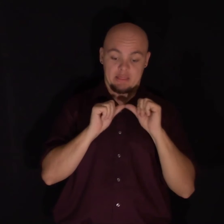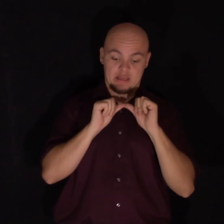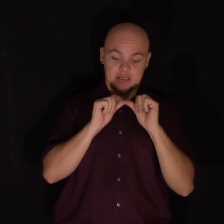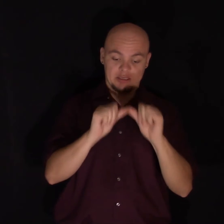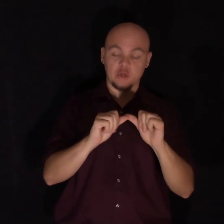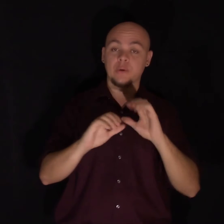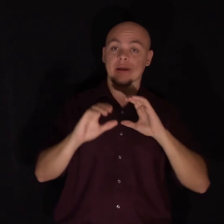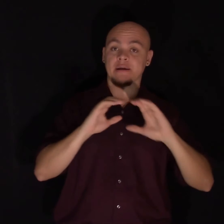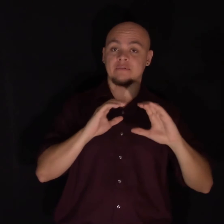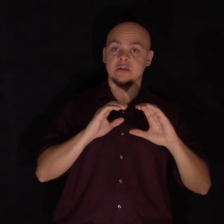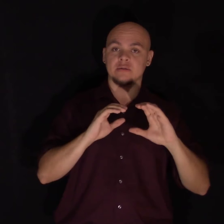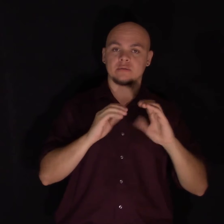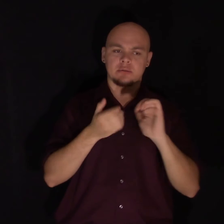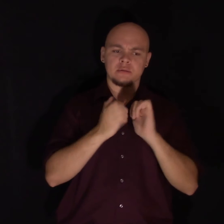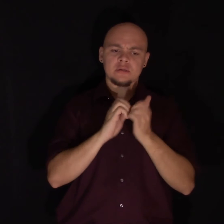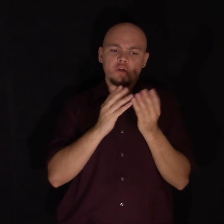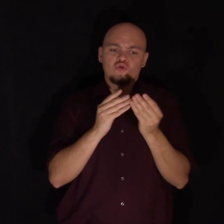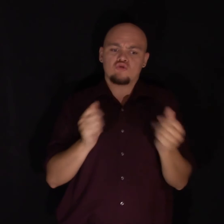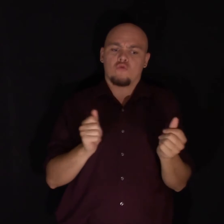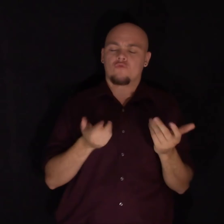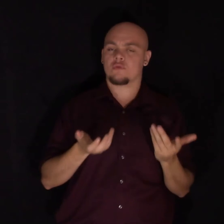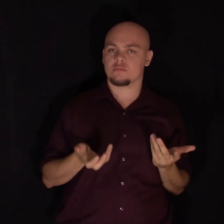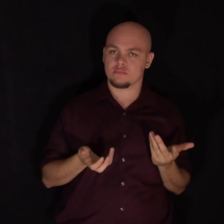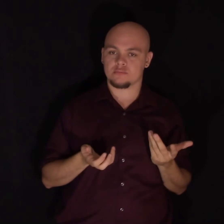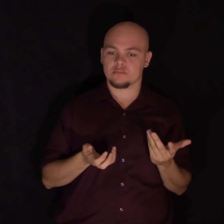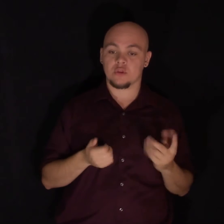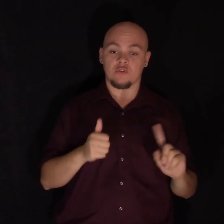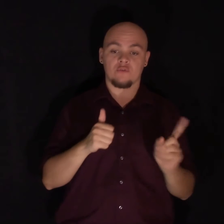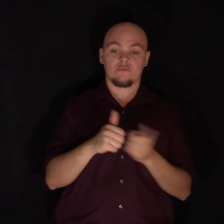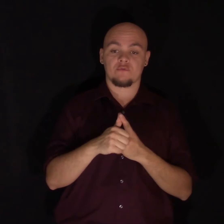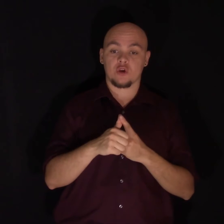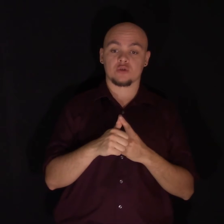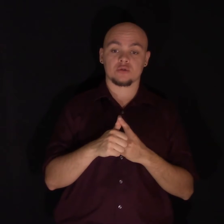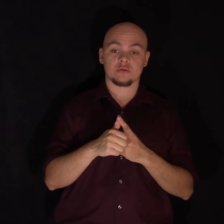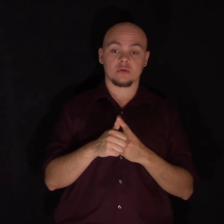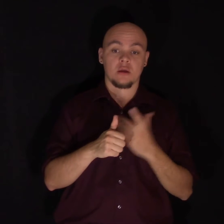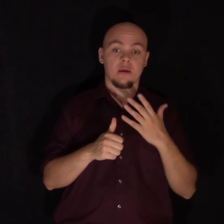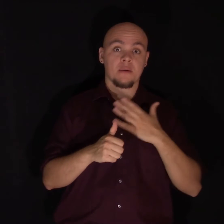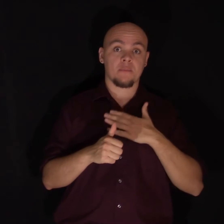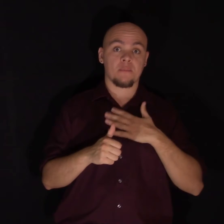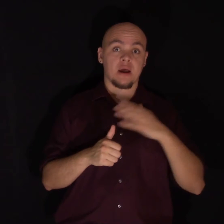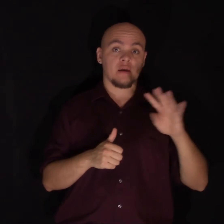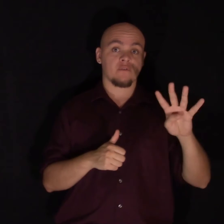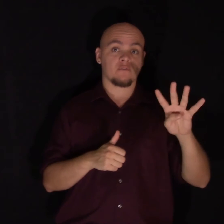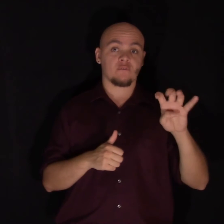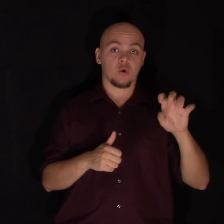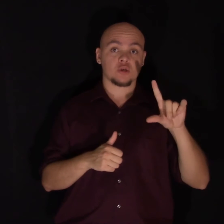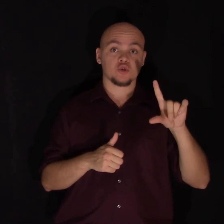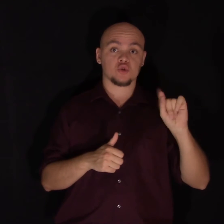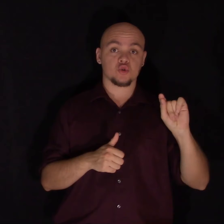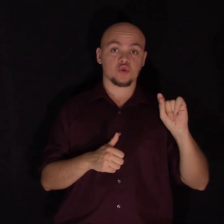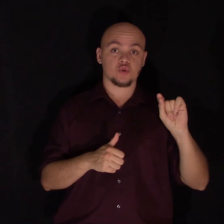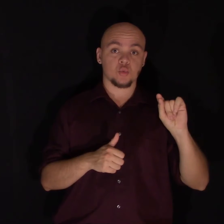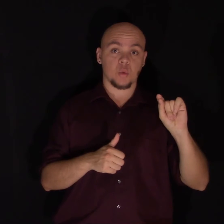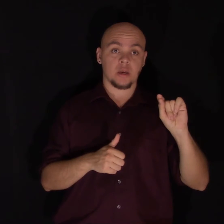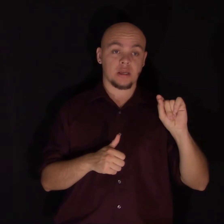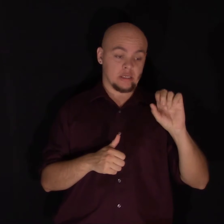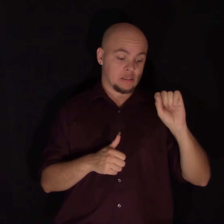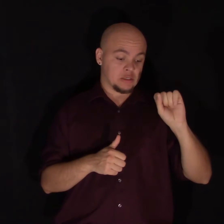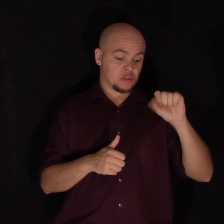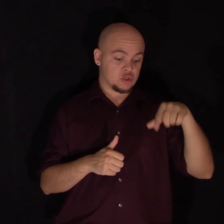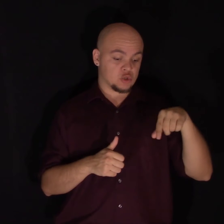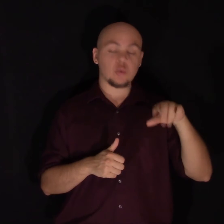some great solutions in this area. First up, crowdsourcing my 420 square foot apartment in Manhattan with